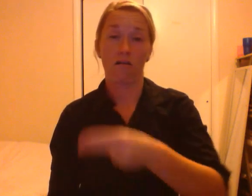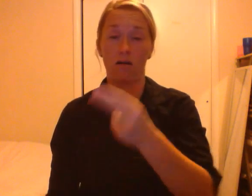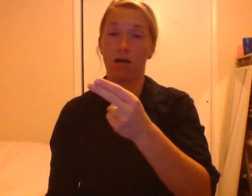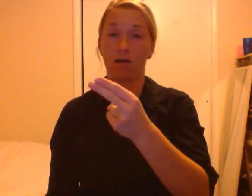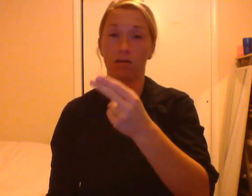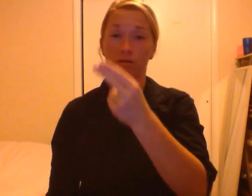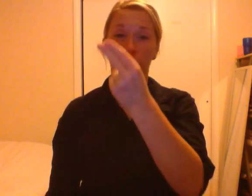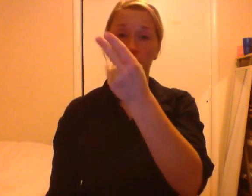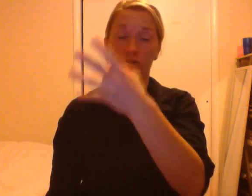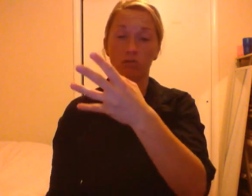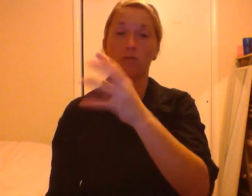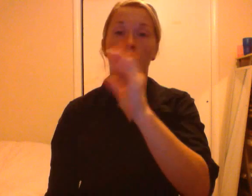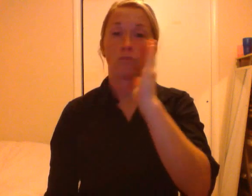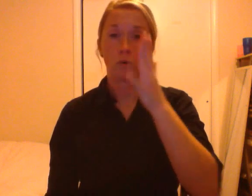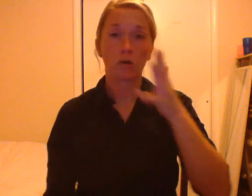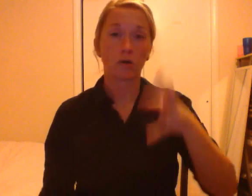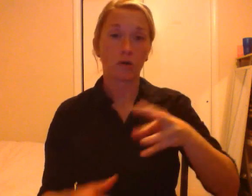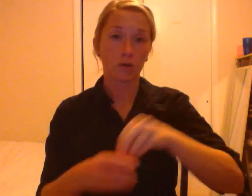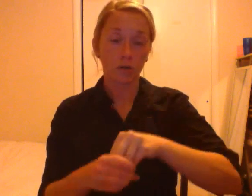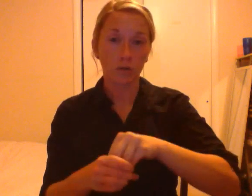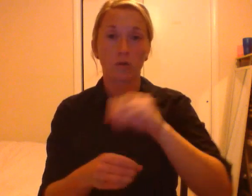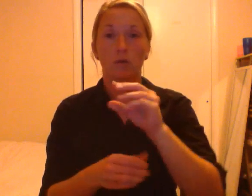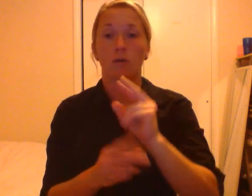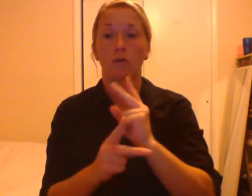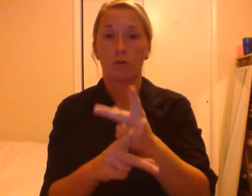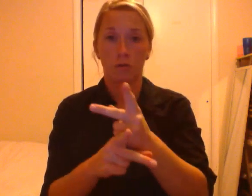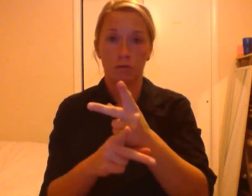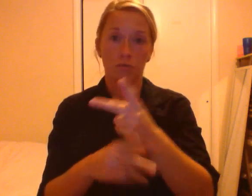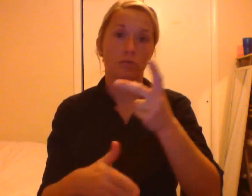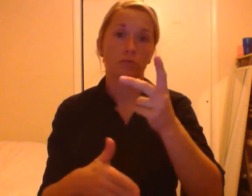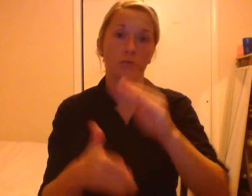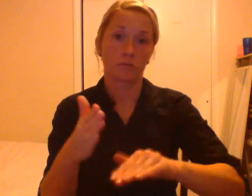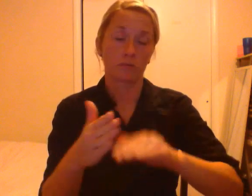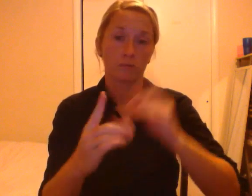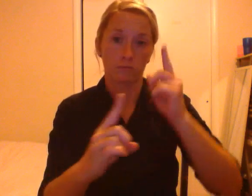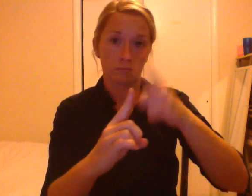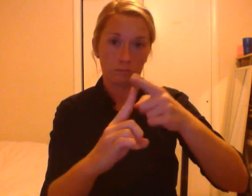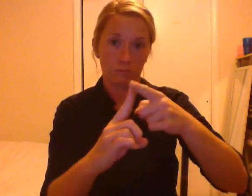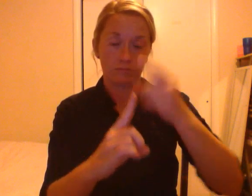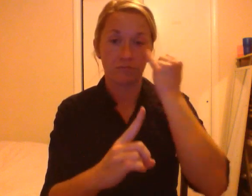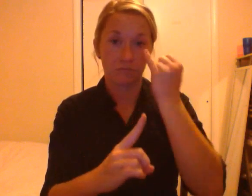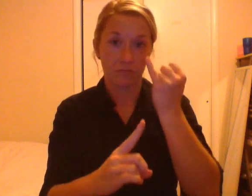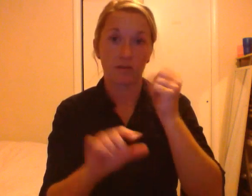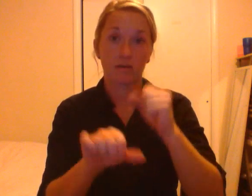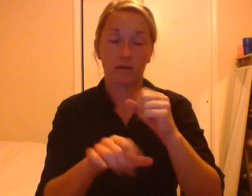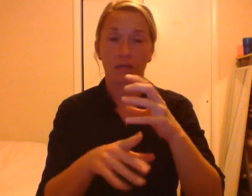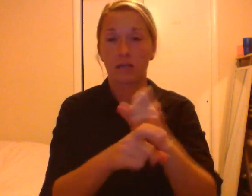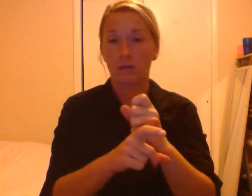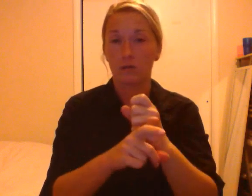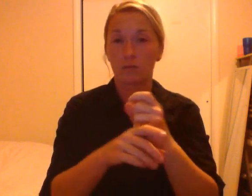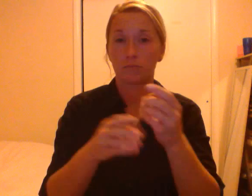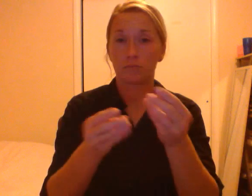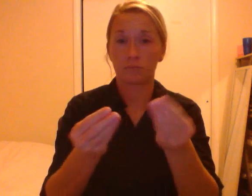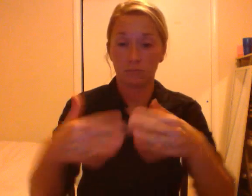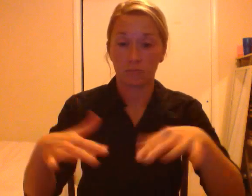loan discount points and the loan origination fee. Now, if I can get you a property for just the loan origination fee, then we're already doing